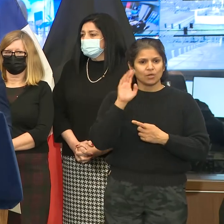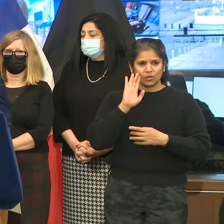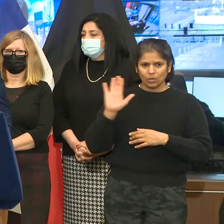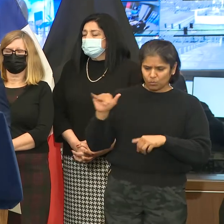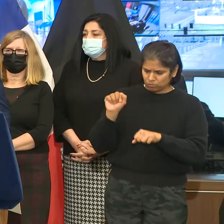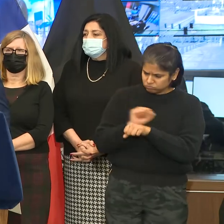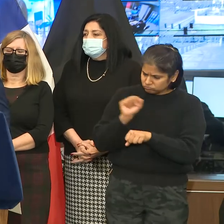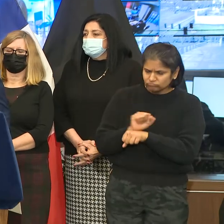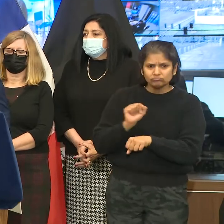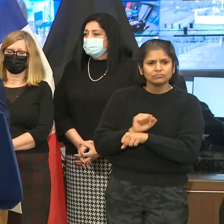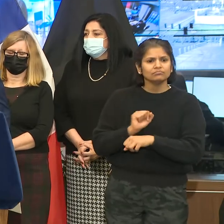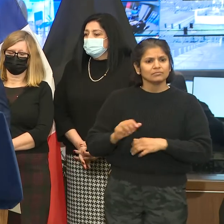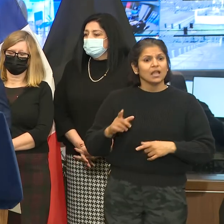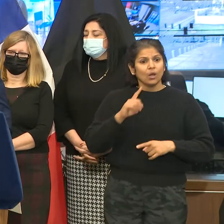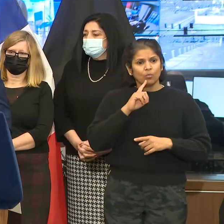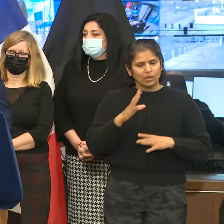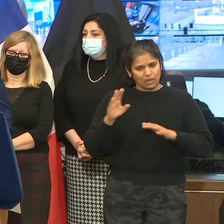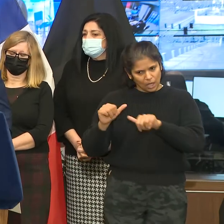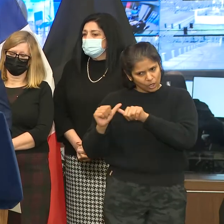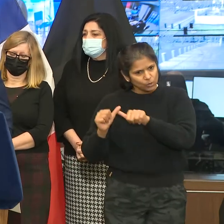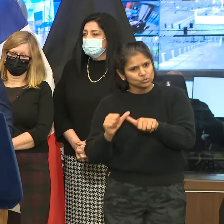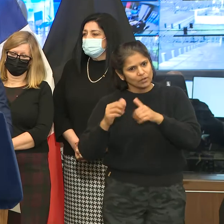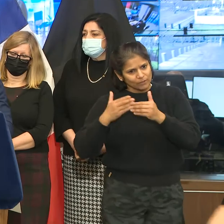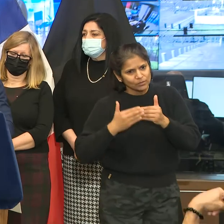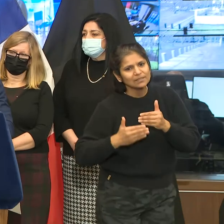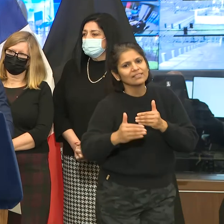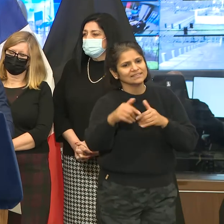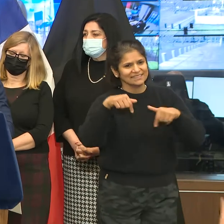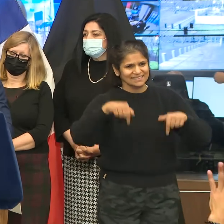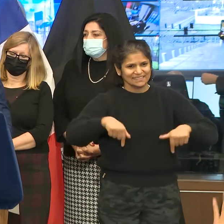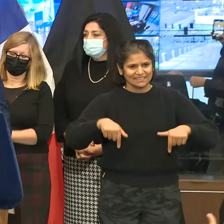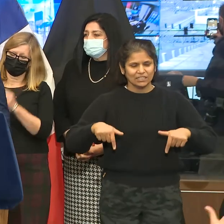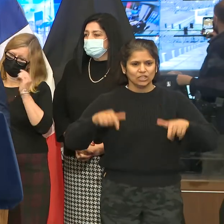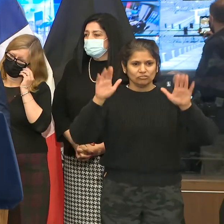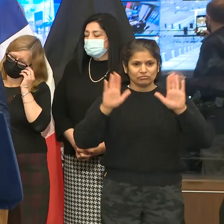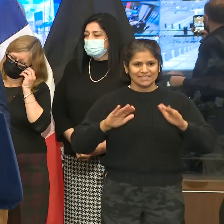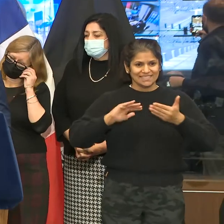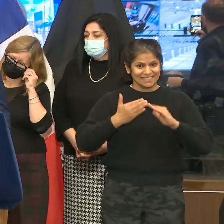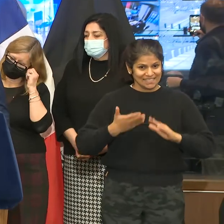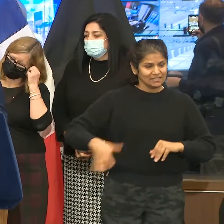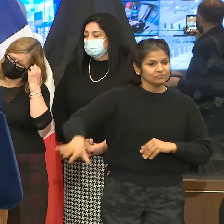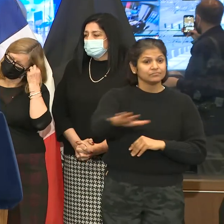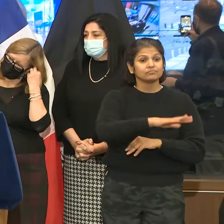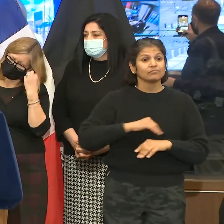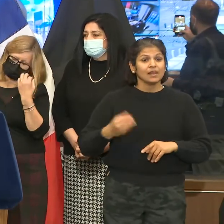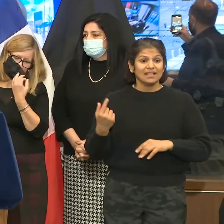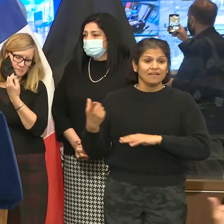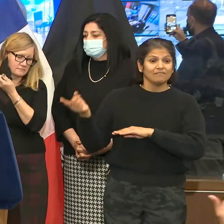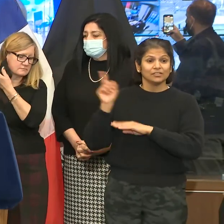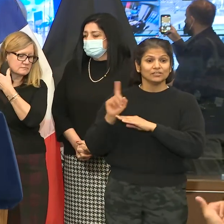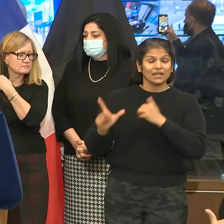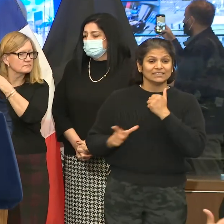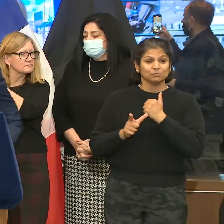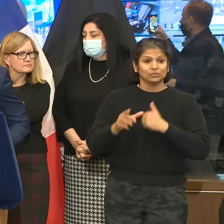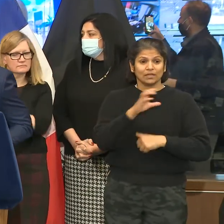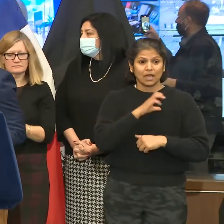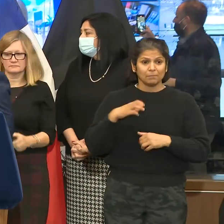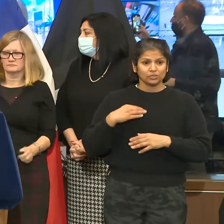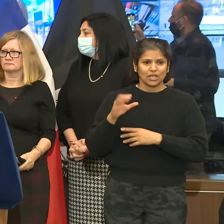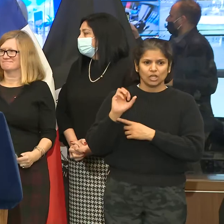cities and what you are going to continue to do for it. So now I want to bring up First Deputy Commissioner Christina